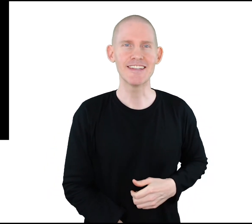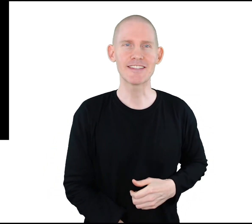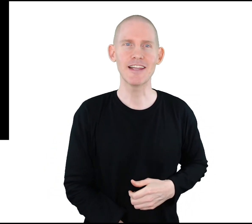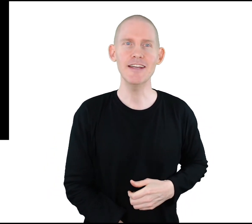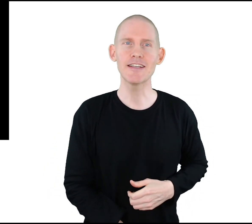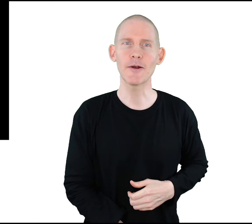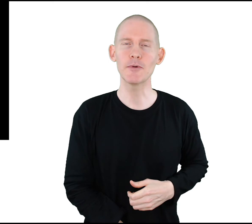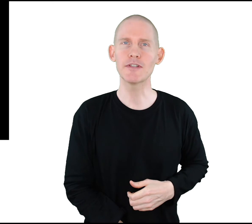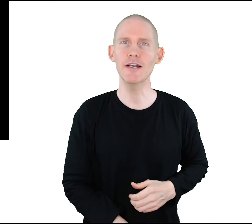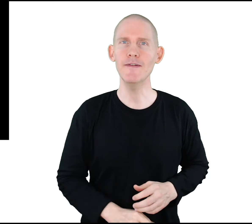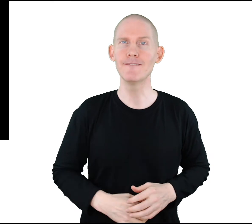Dislike, how do we sign it?